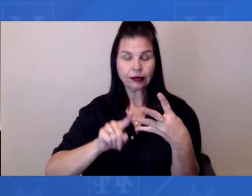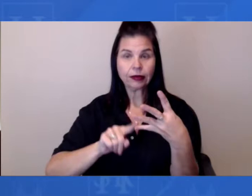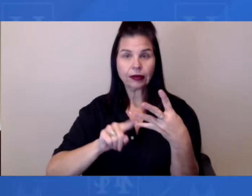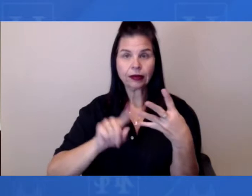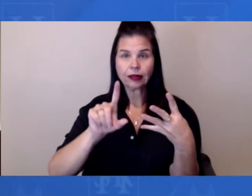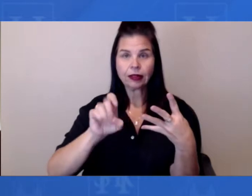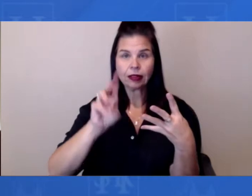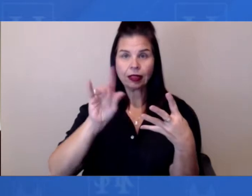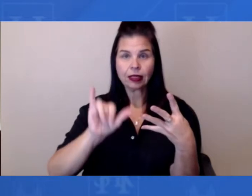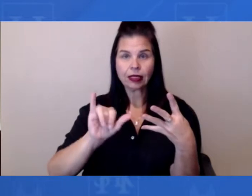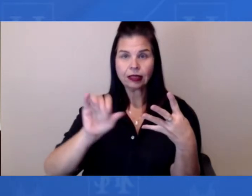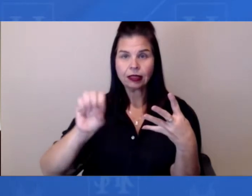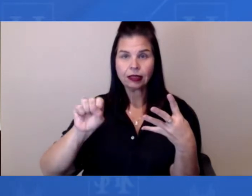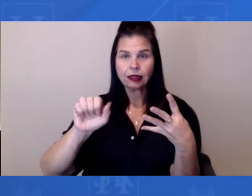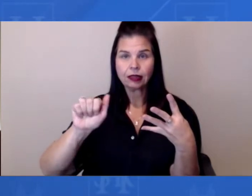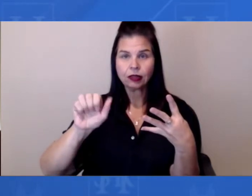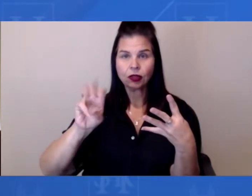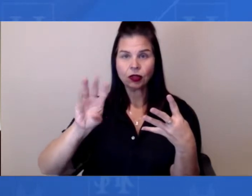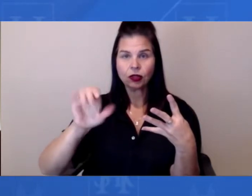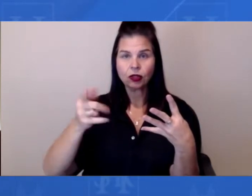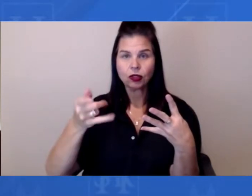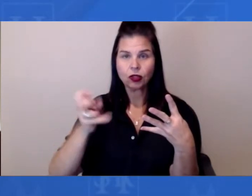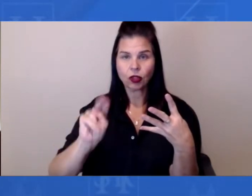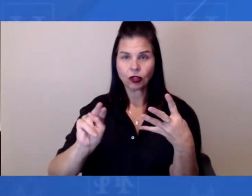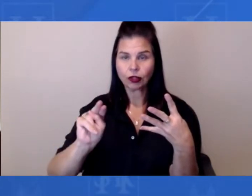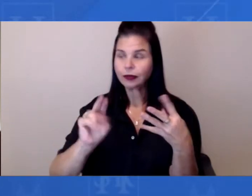and Leslie Sachin.